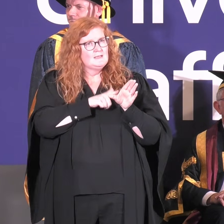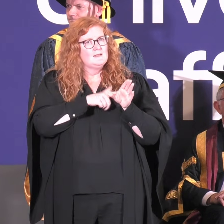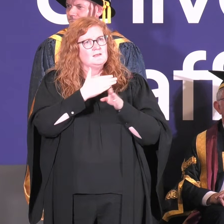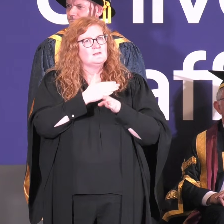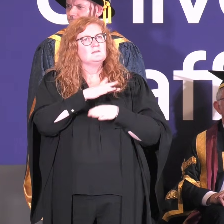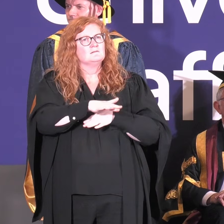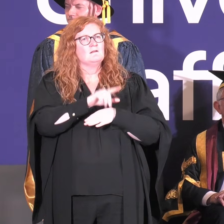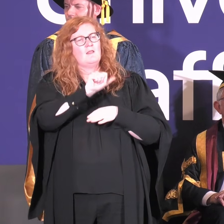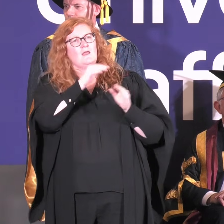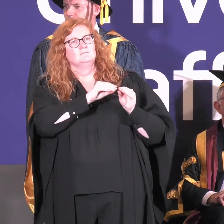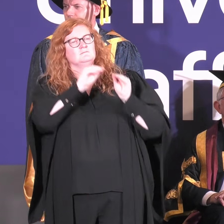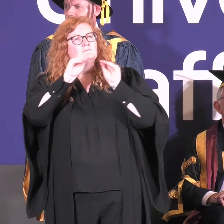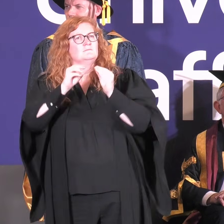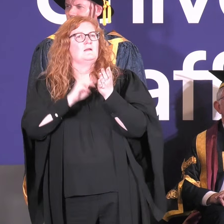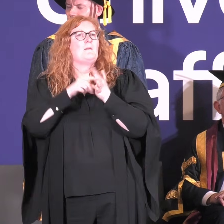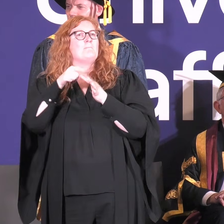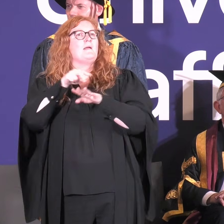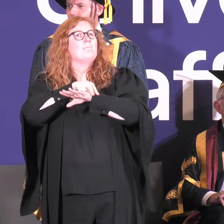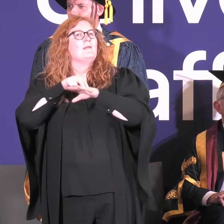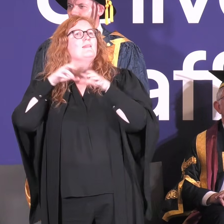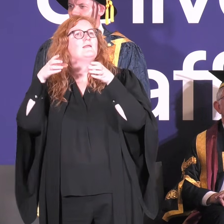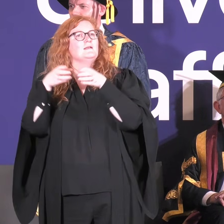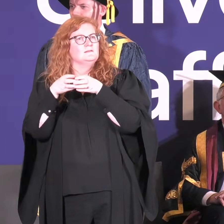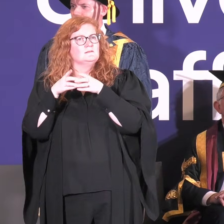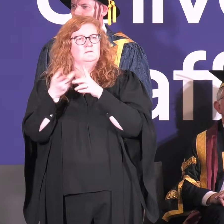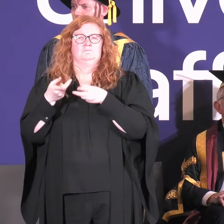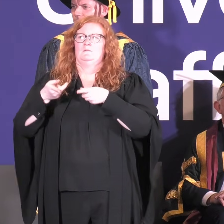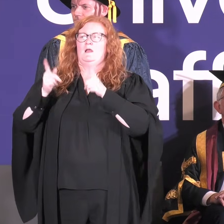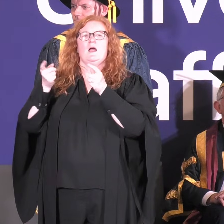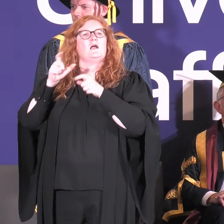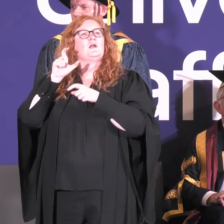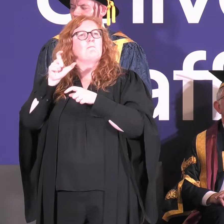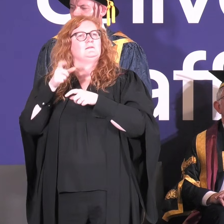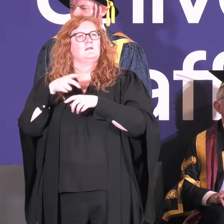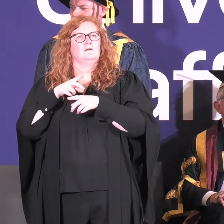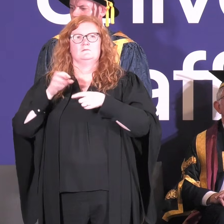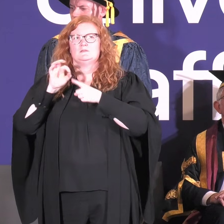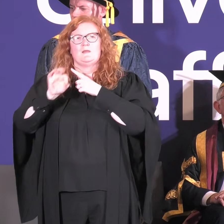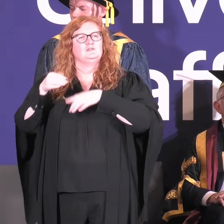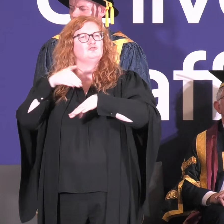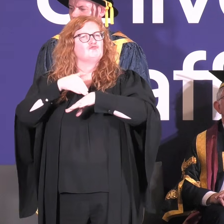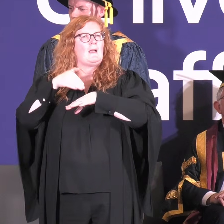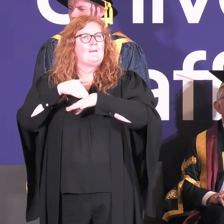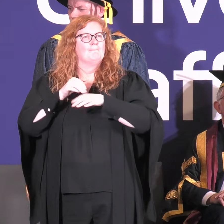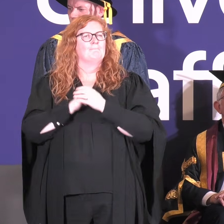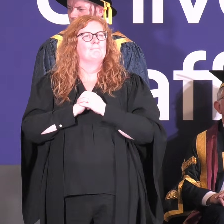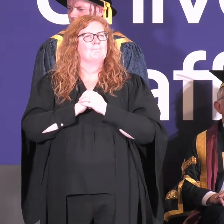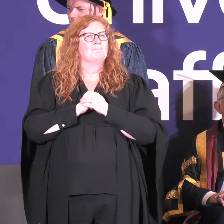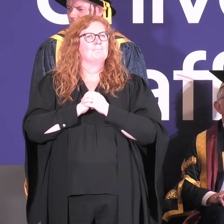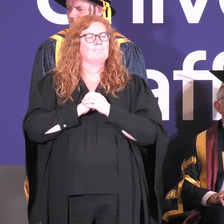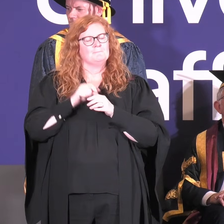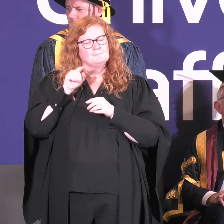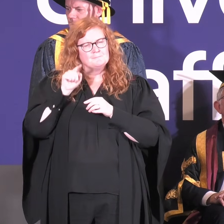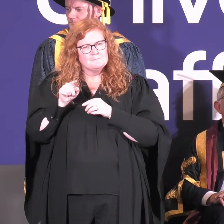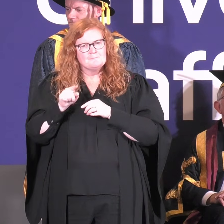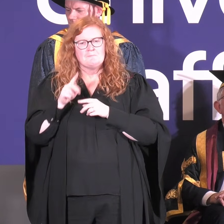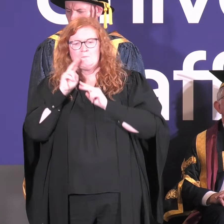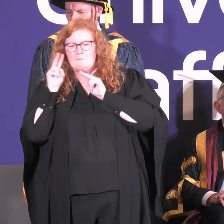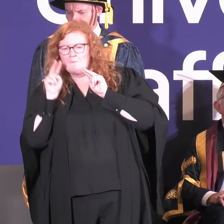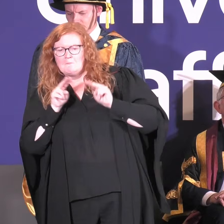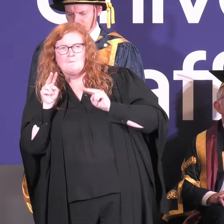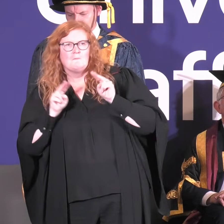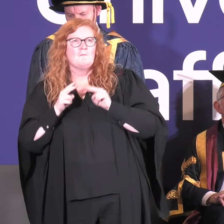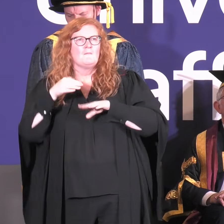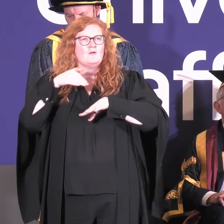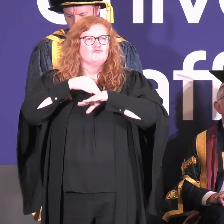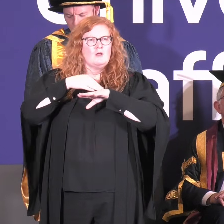moving to the Metropolitan Police as Commander for Specialist Crime. There, he oversaw London's violence